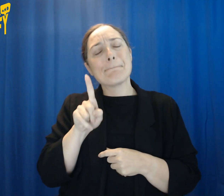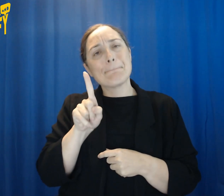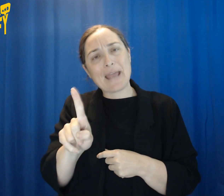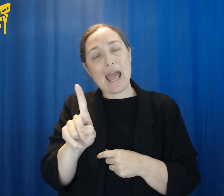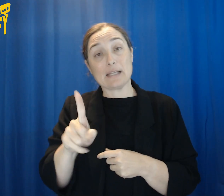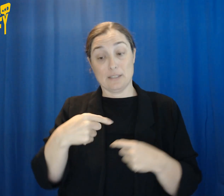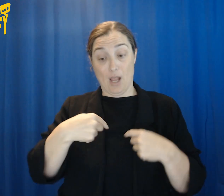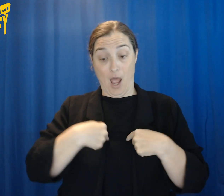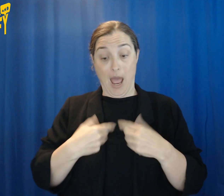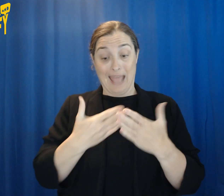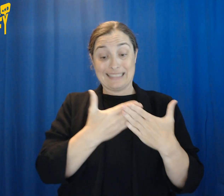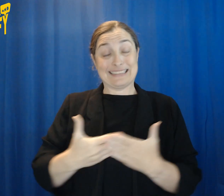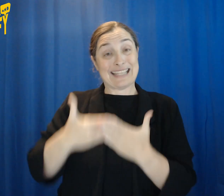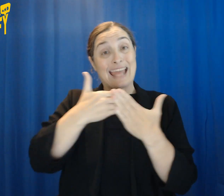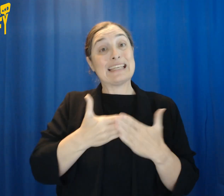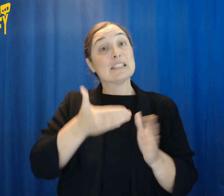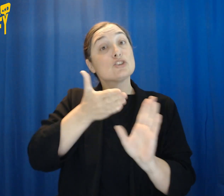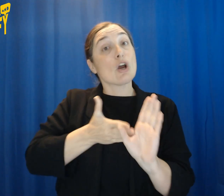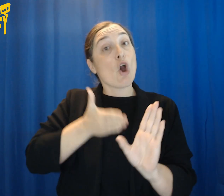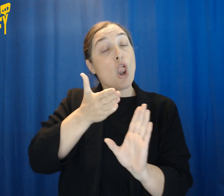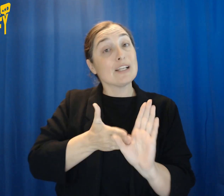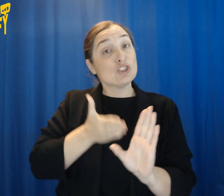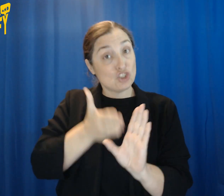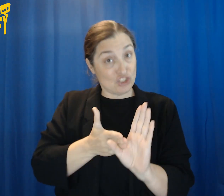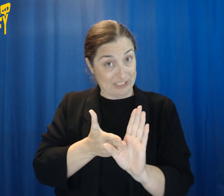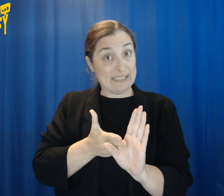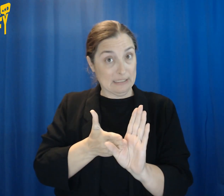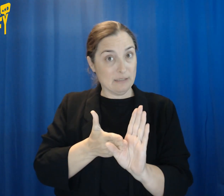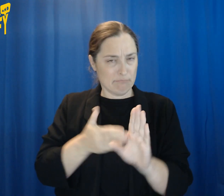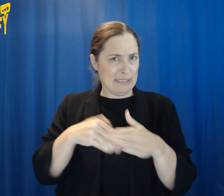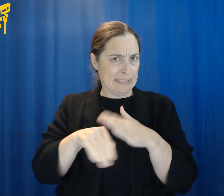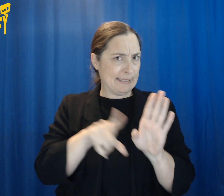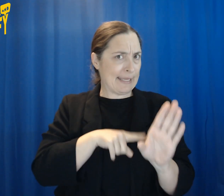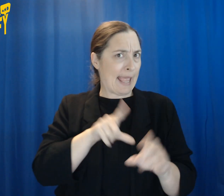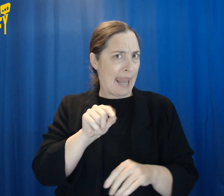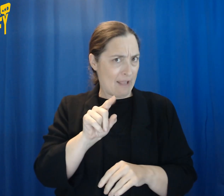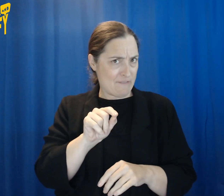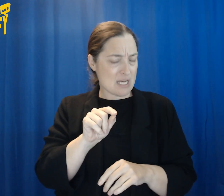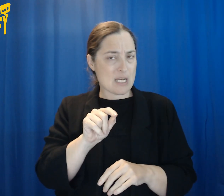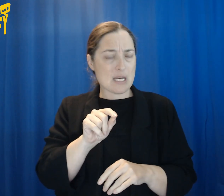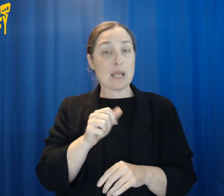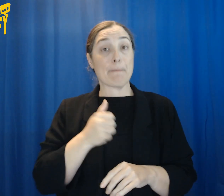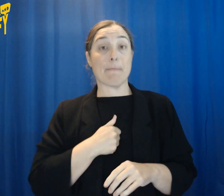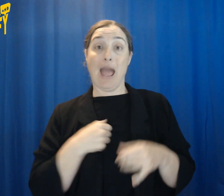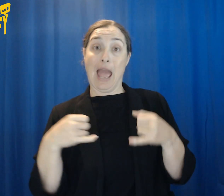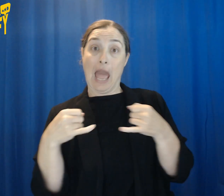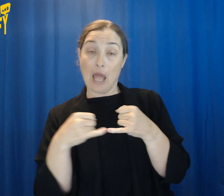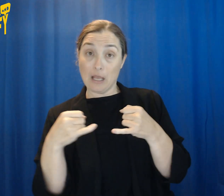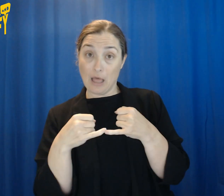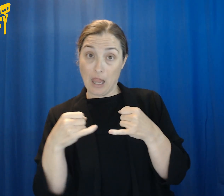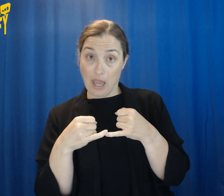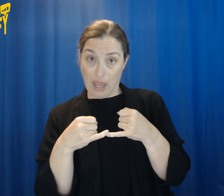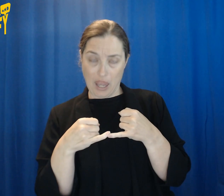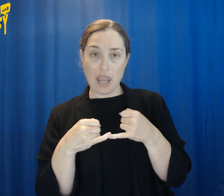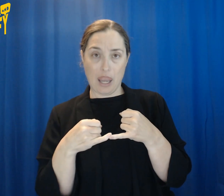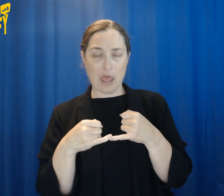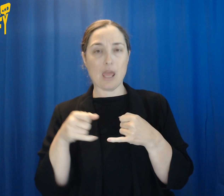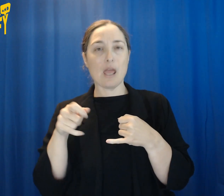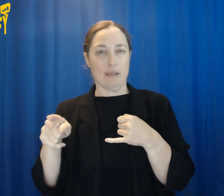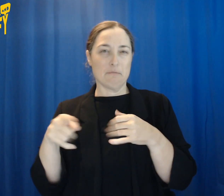studying psychology, my psychology class in year 11, my uncle had re-entered the educational